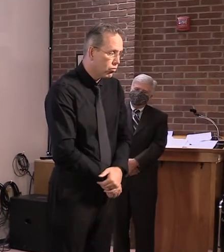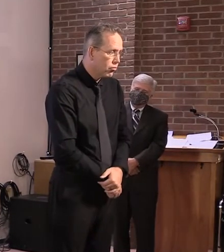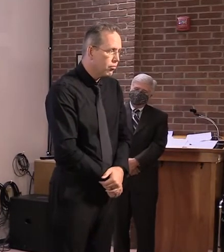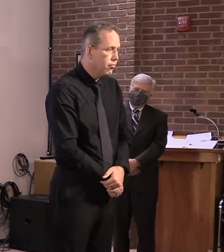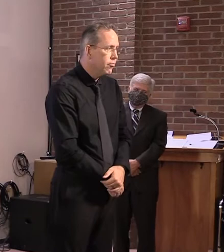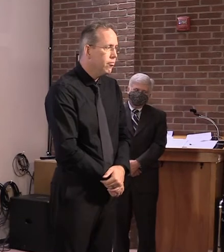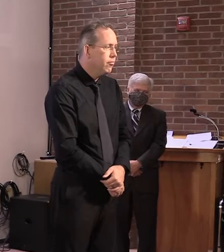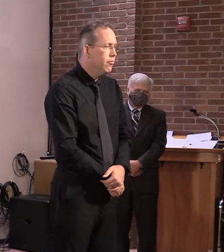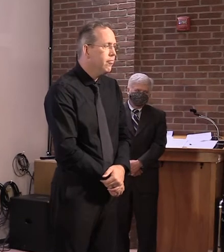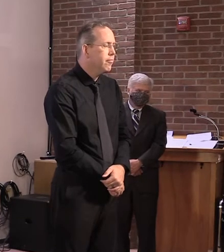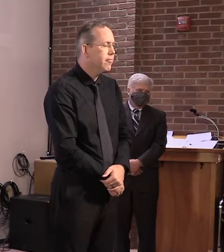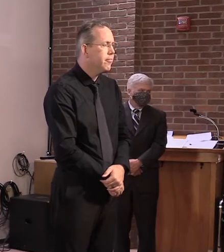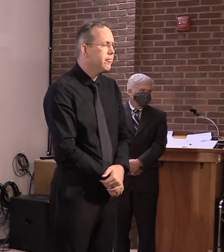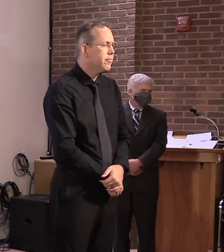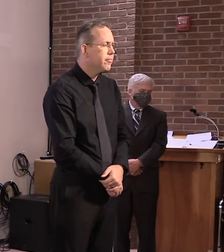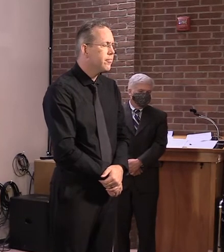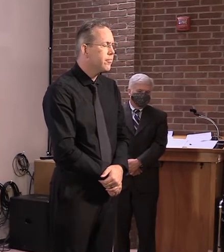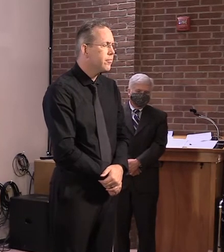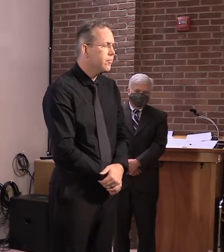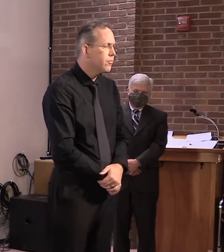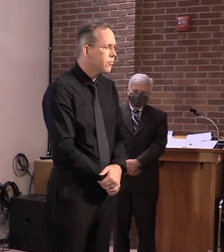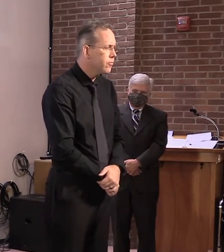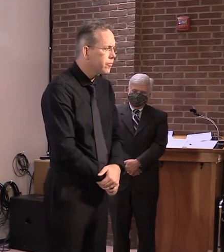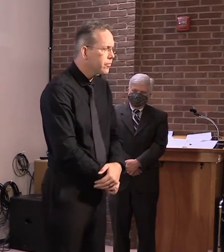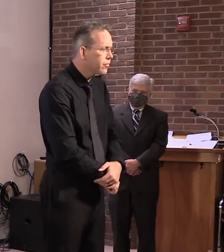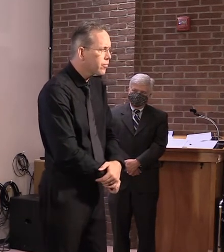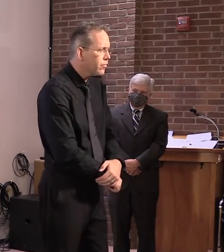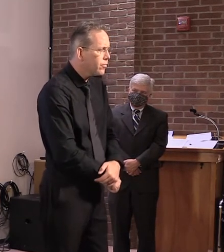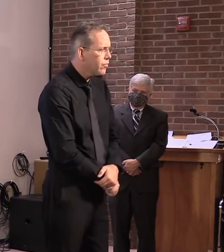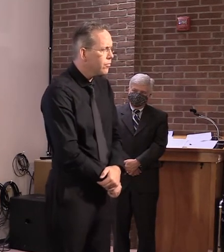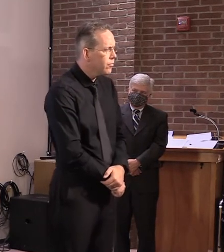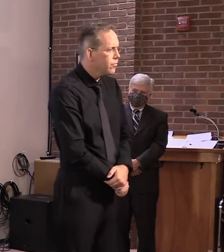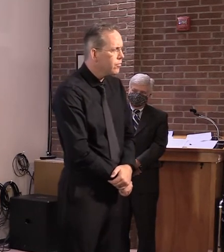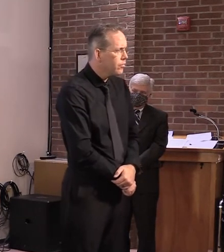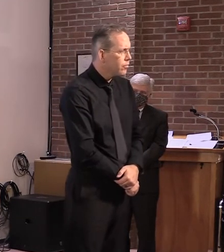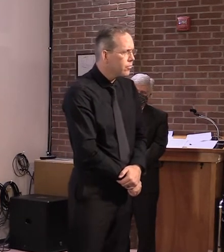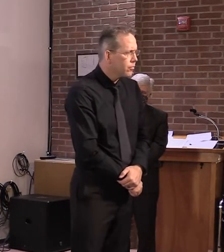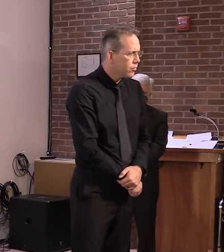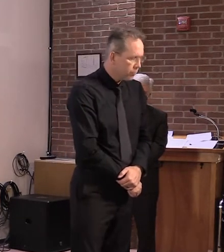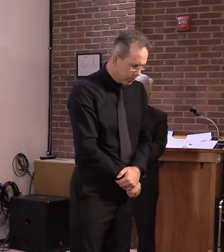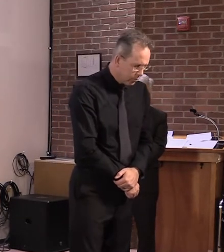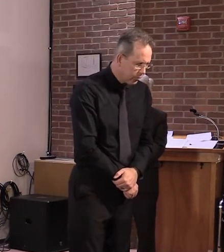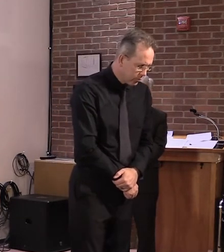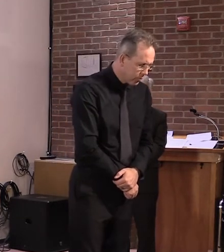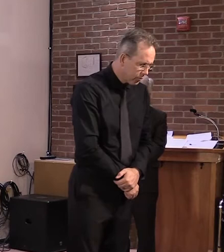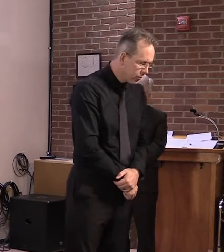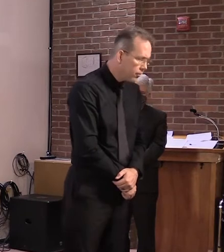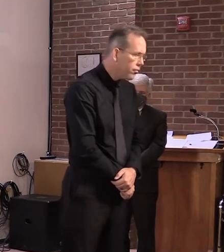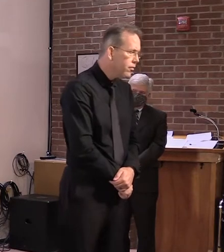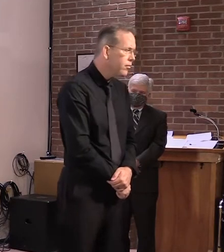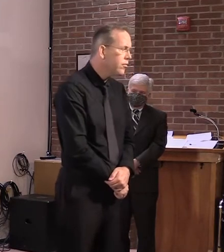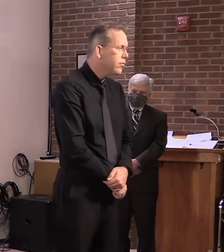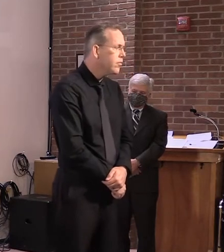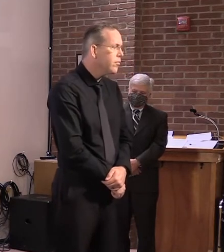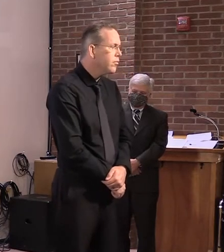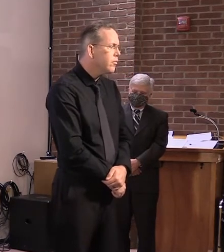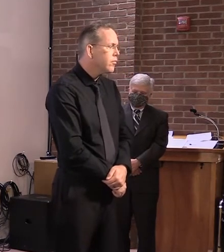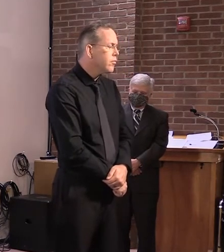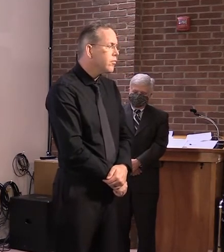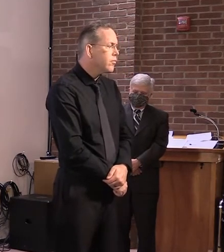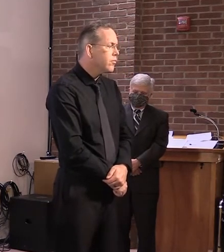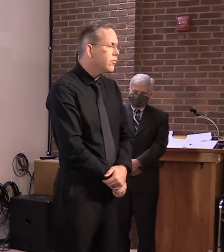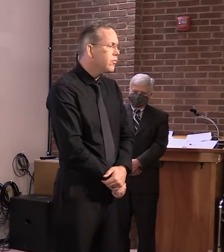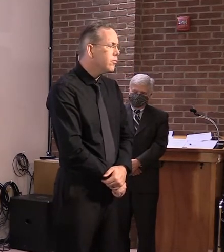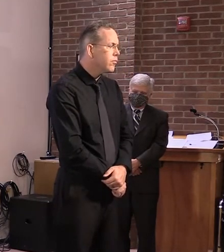Thank you. A quick one for the doctor and maybe one for the governor, if I may. Dr. Levine, I